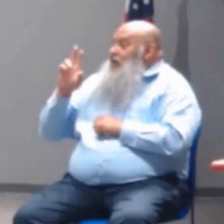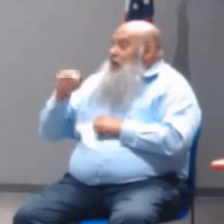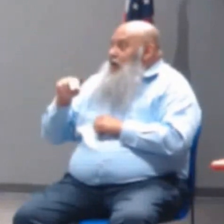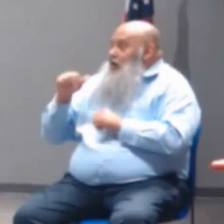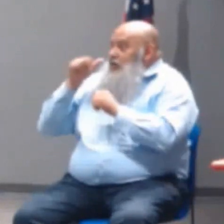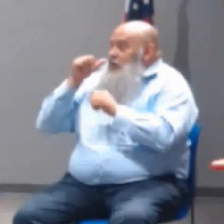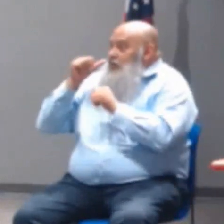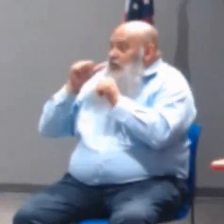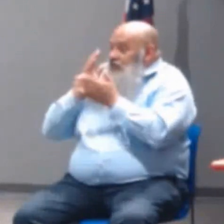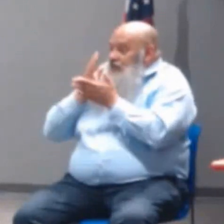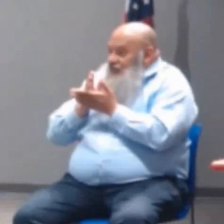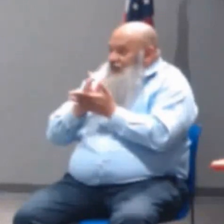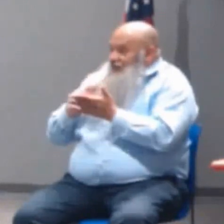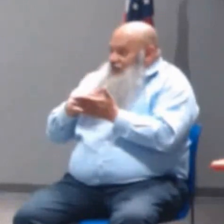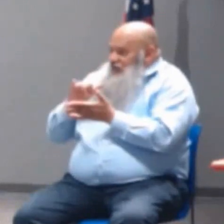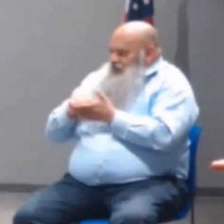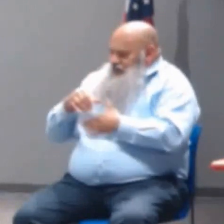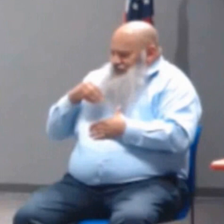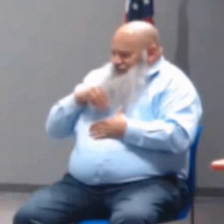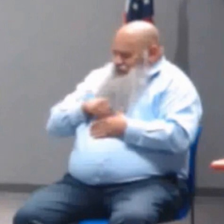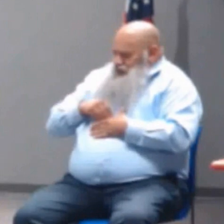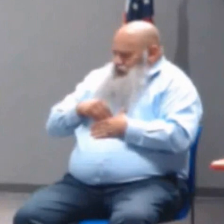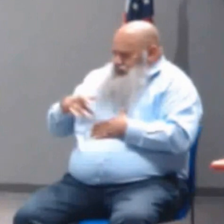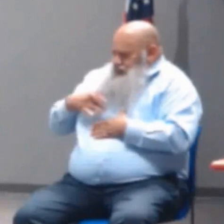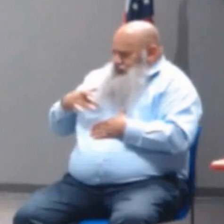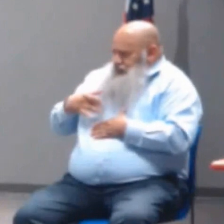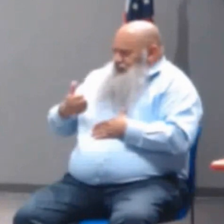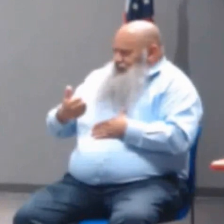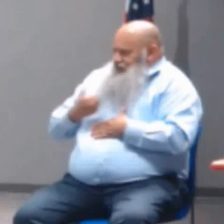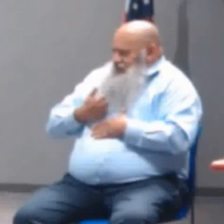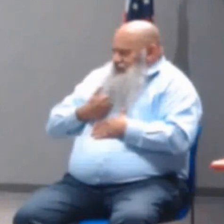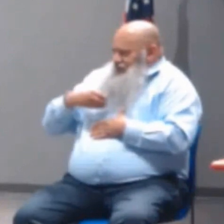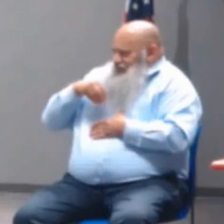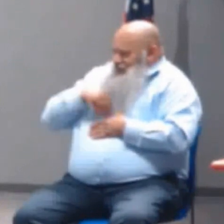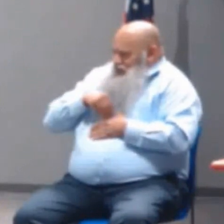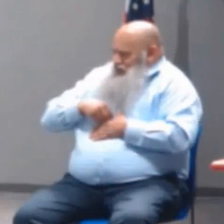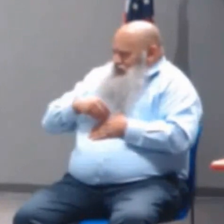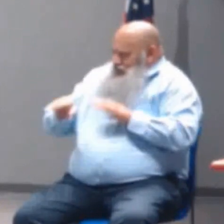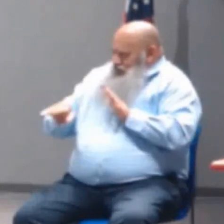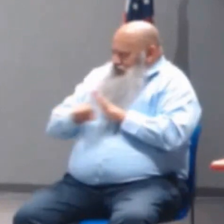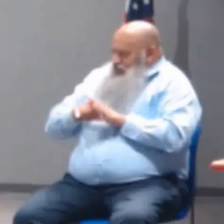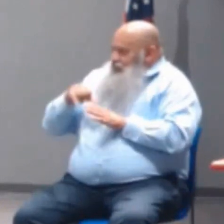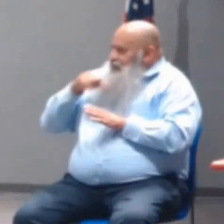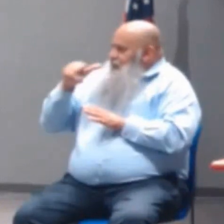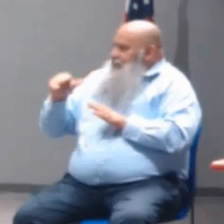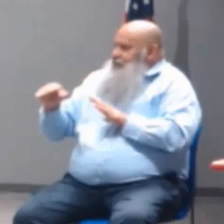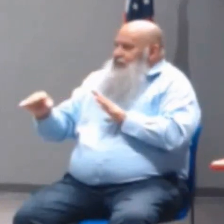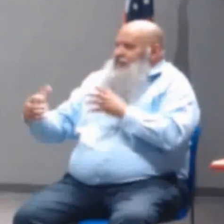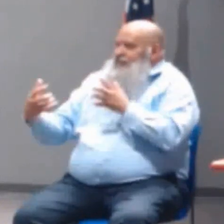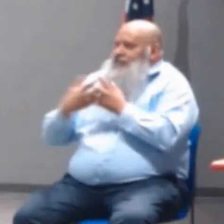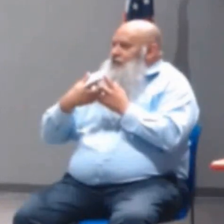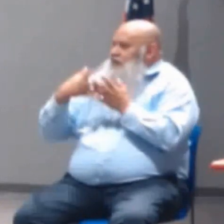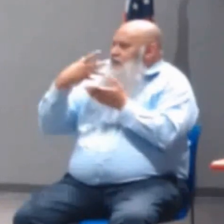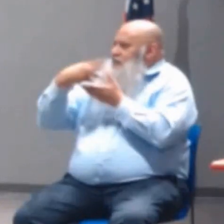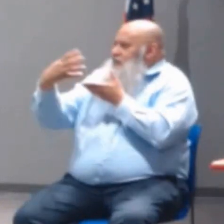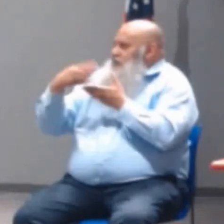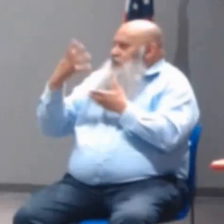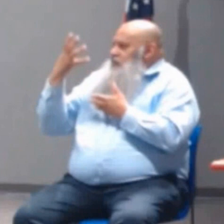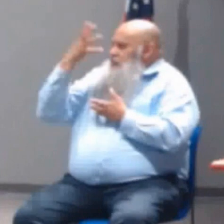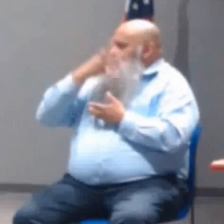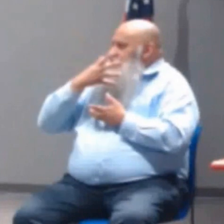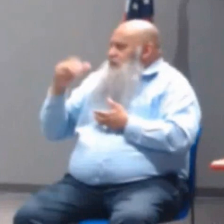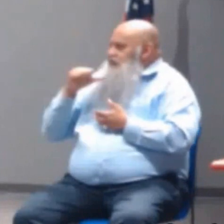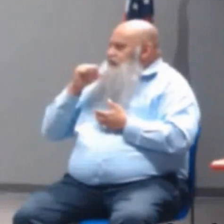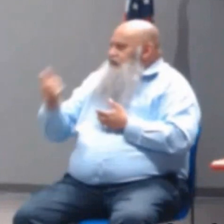feeling that your internal sense of self, your inner identity, doesn't match your external body or your outer